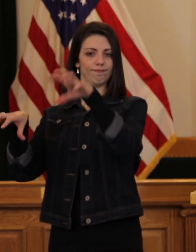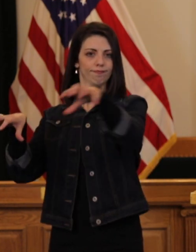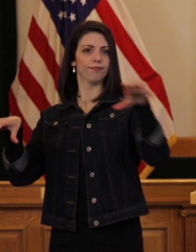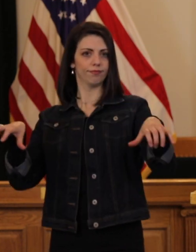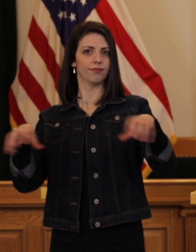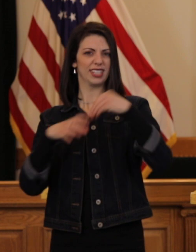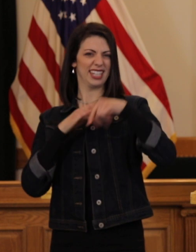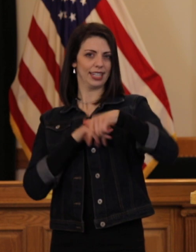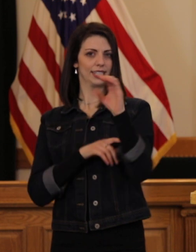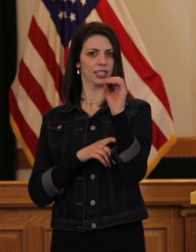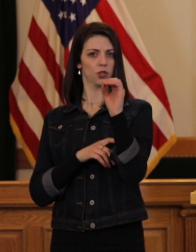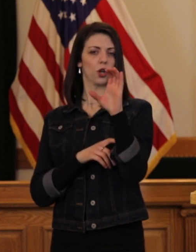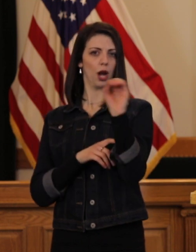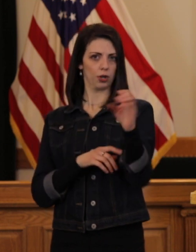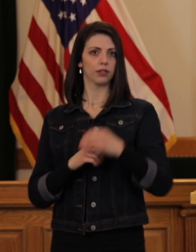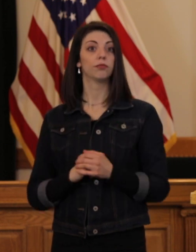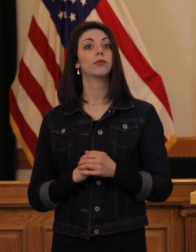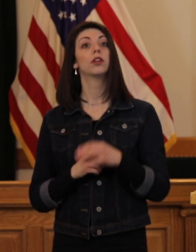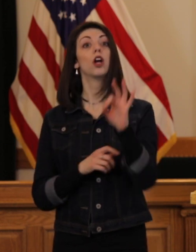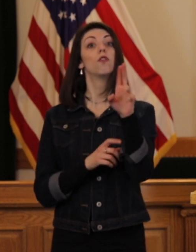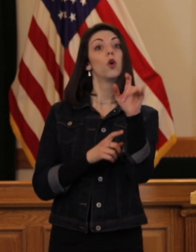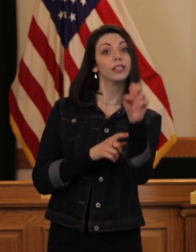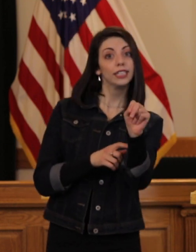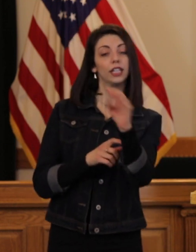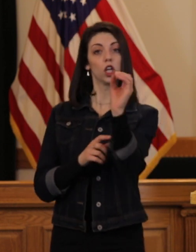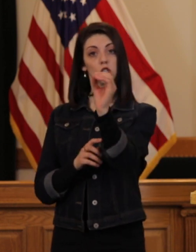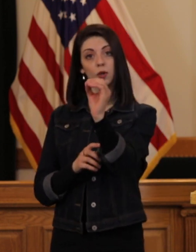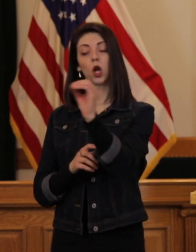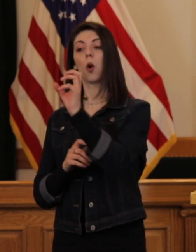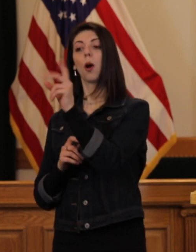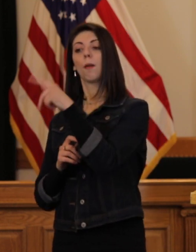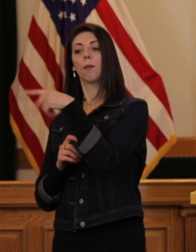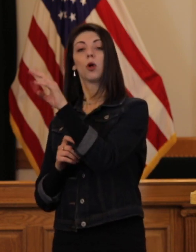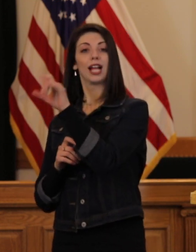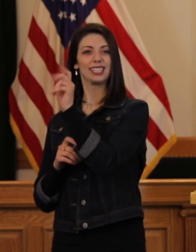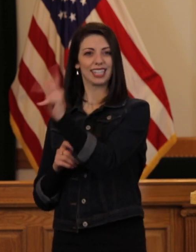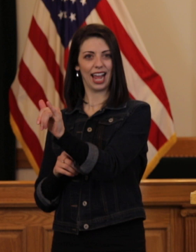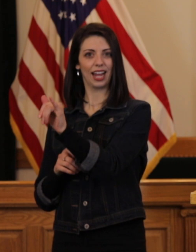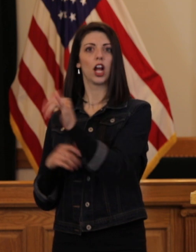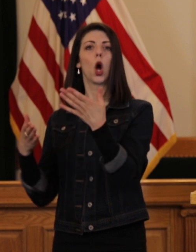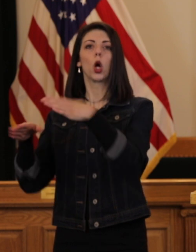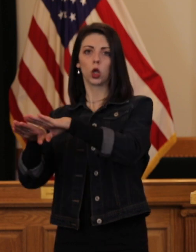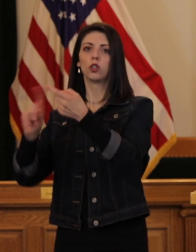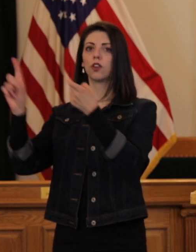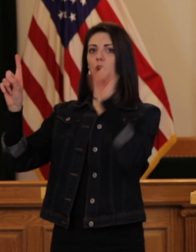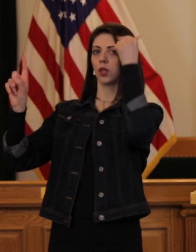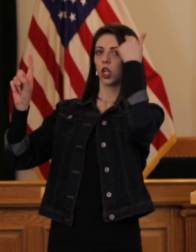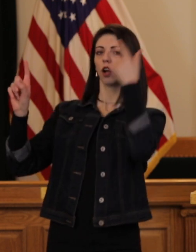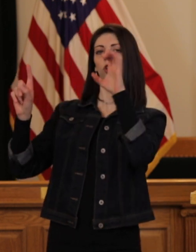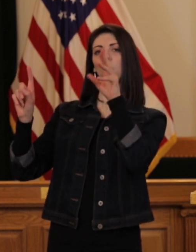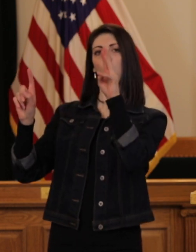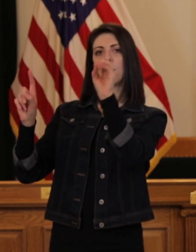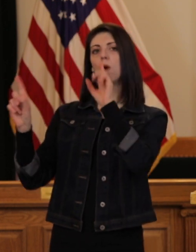County. Our 3 offices in Fulton, Oswego, and Pulaski are currently closed to the public by Governor Cuomo's executive order